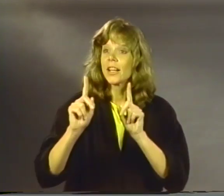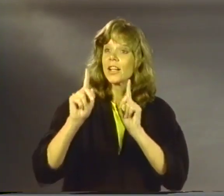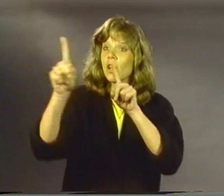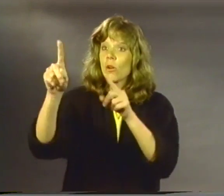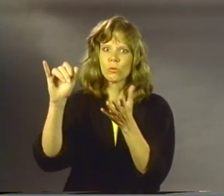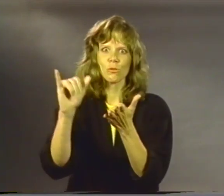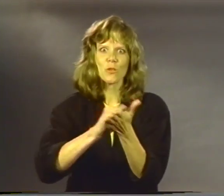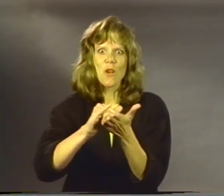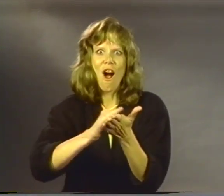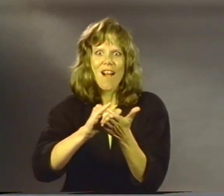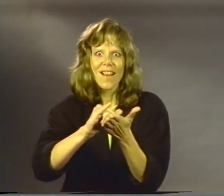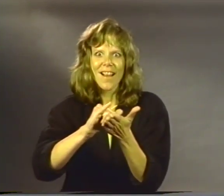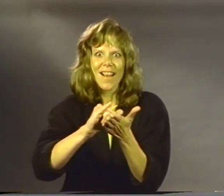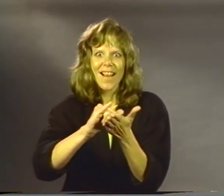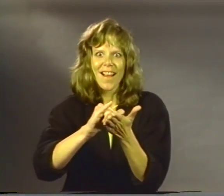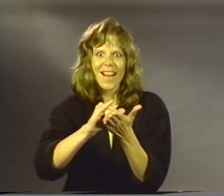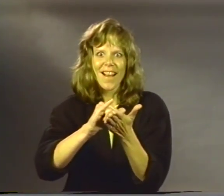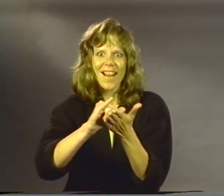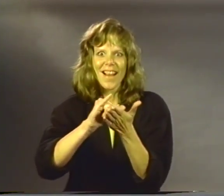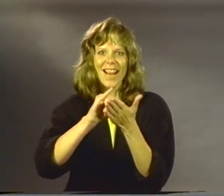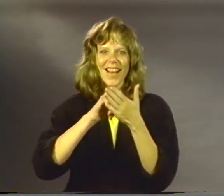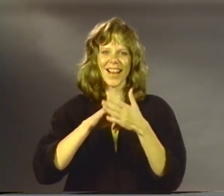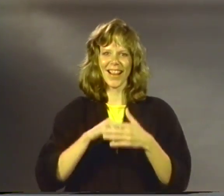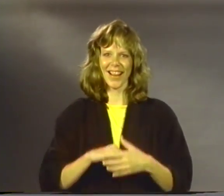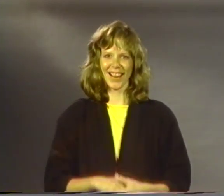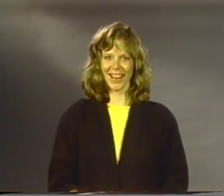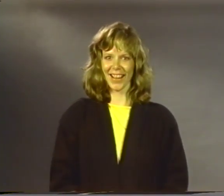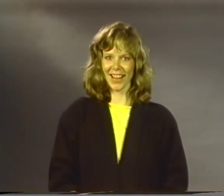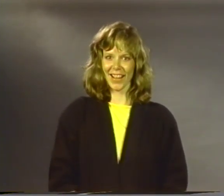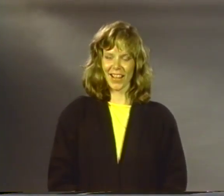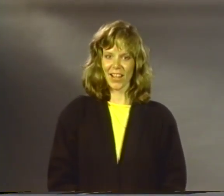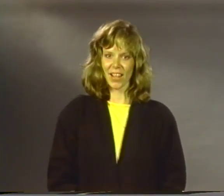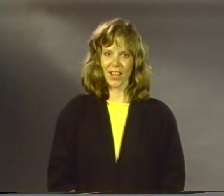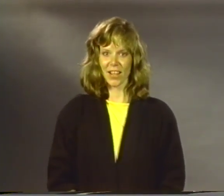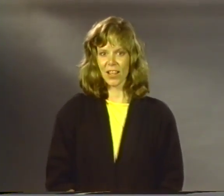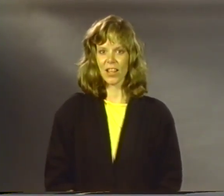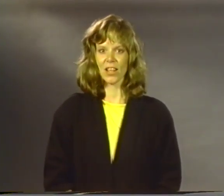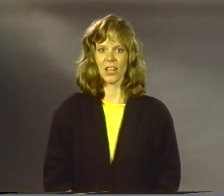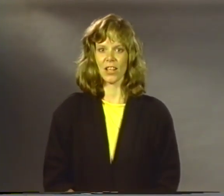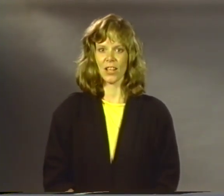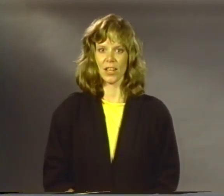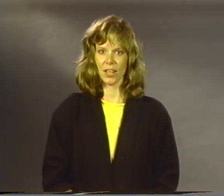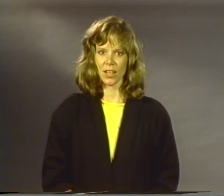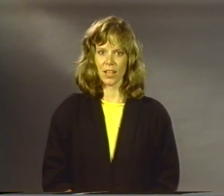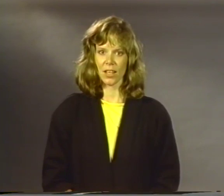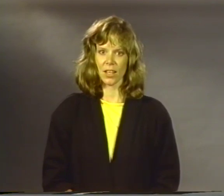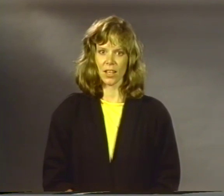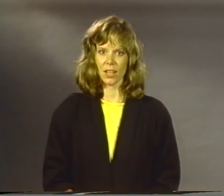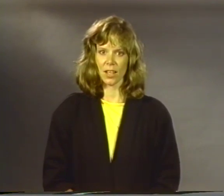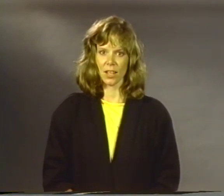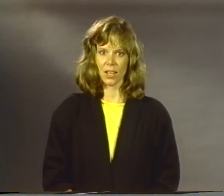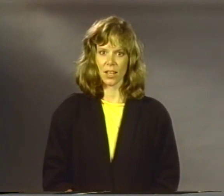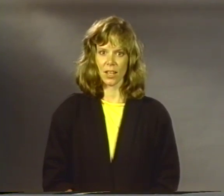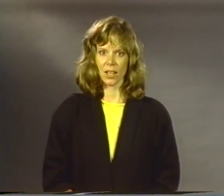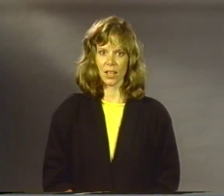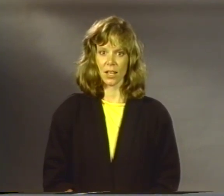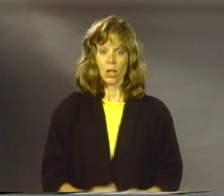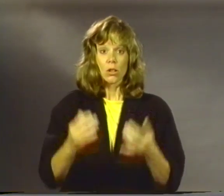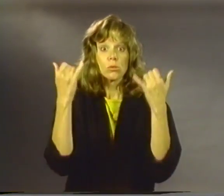York. In English, that would be transliterated as I went to New York on a train yesterday. Today,